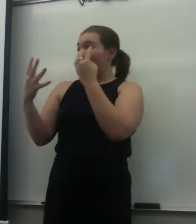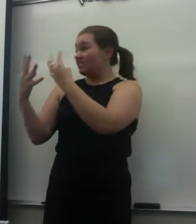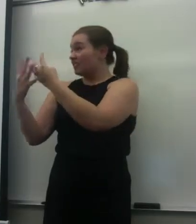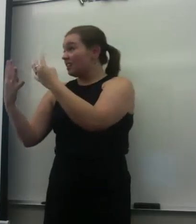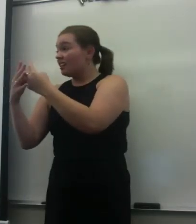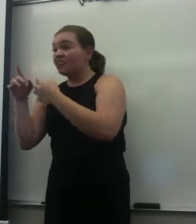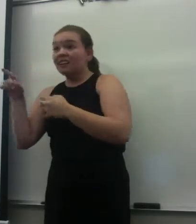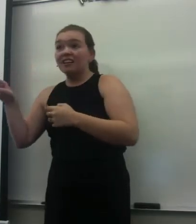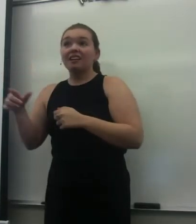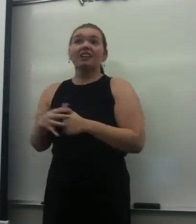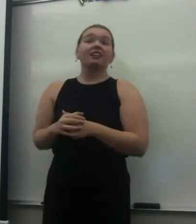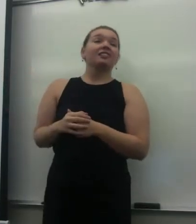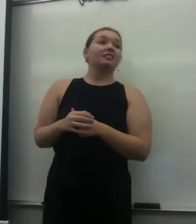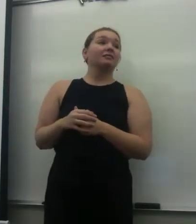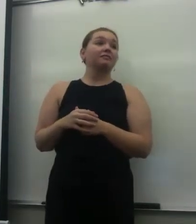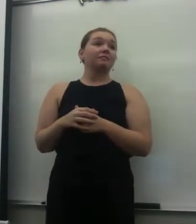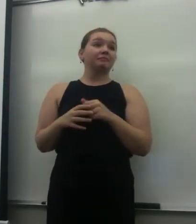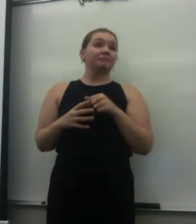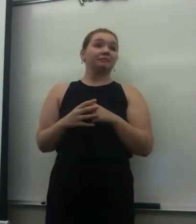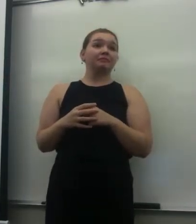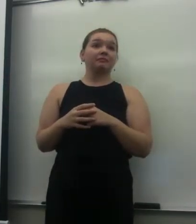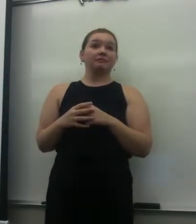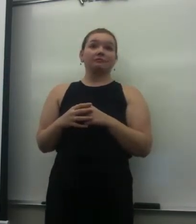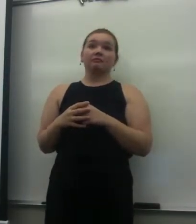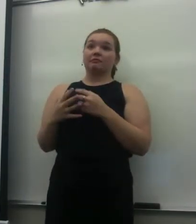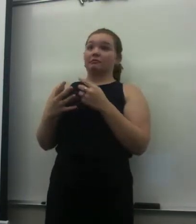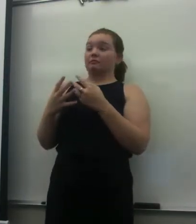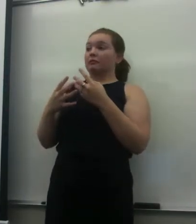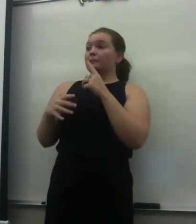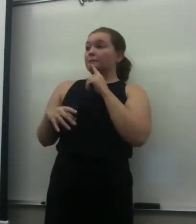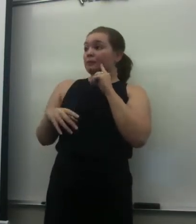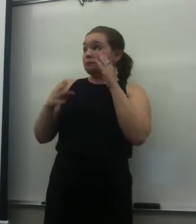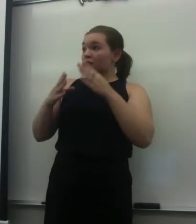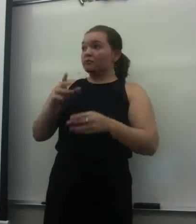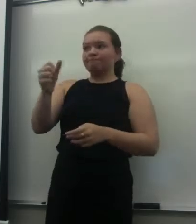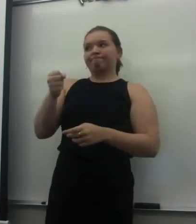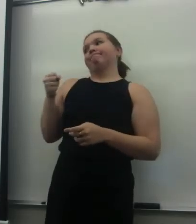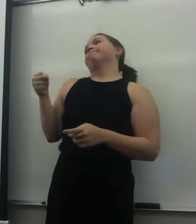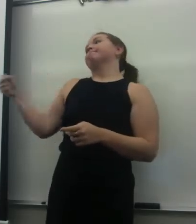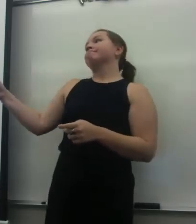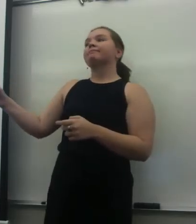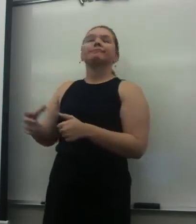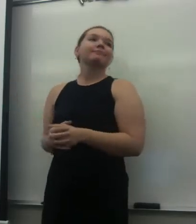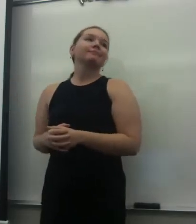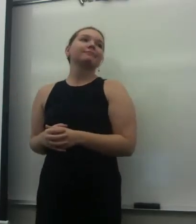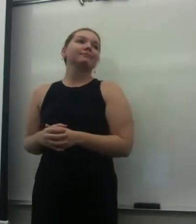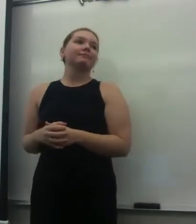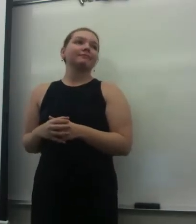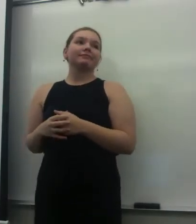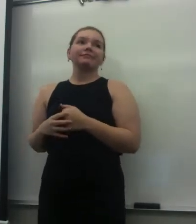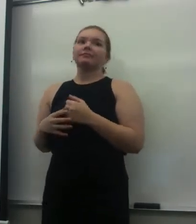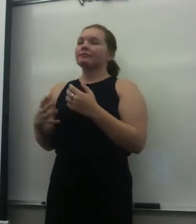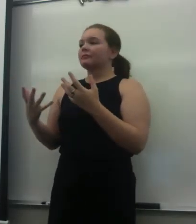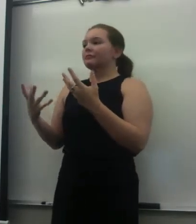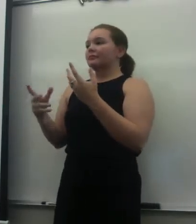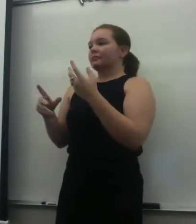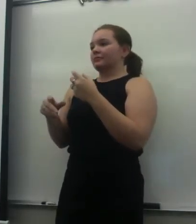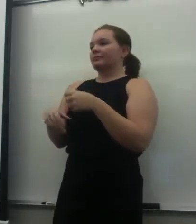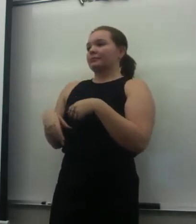for a prisoner who is deaf, then you want to make sure that you stay safe yourself and